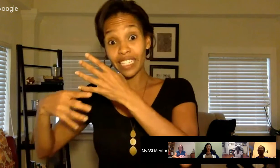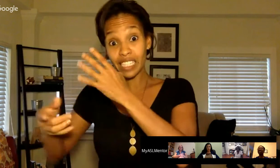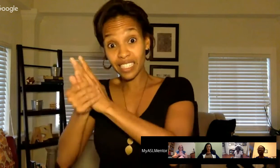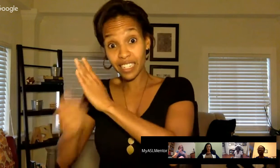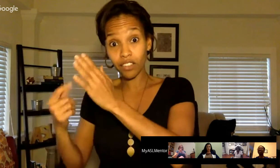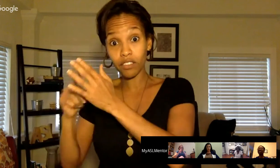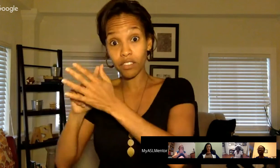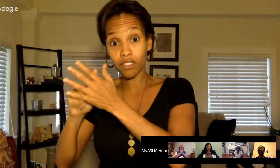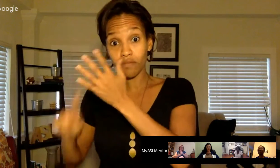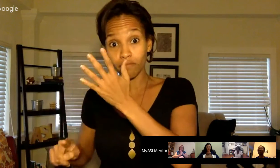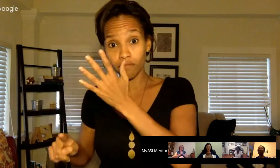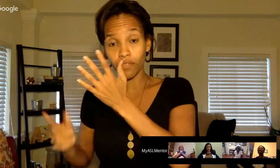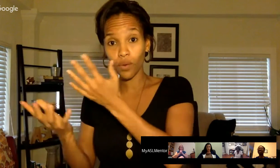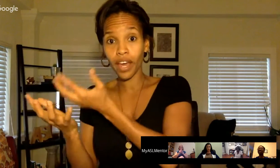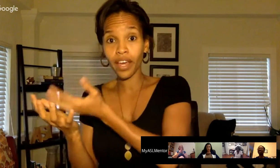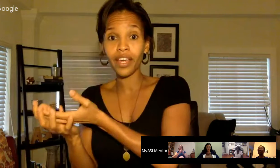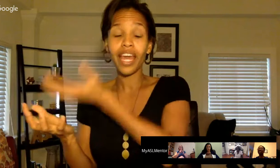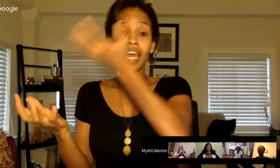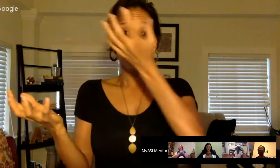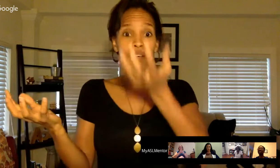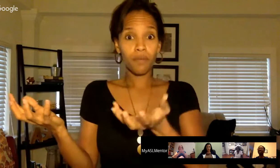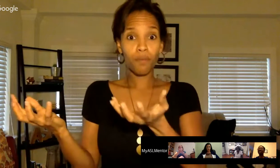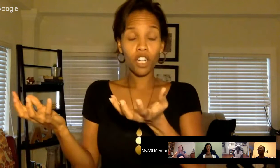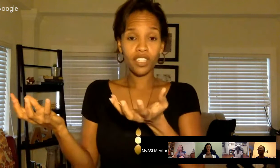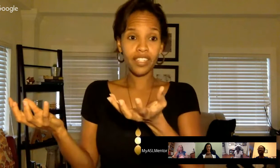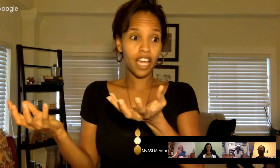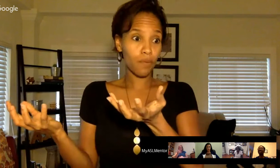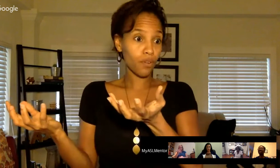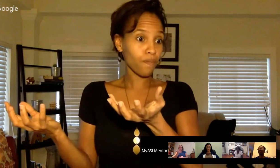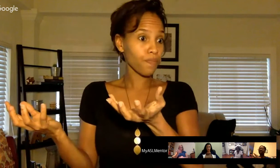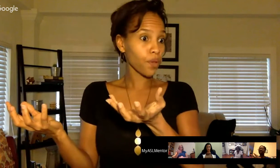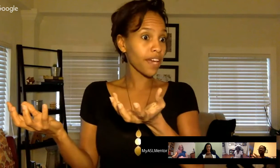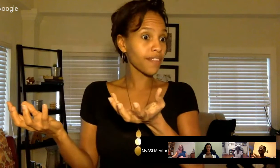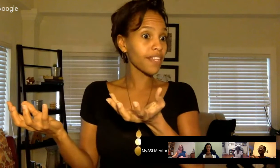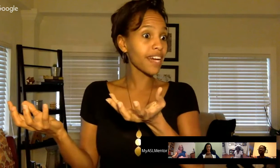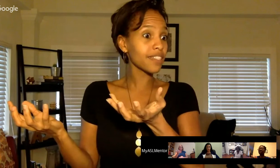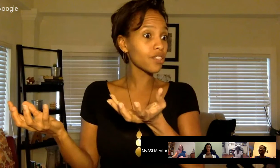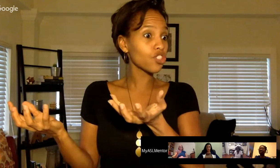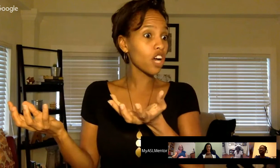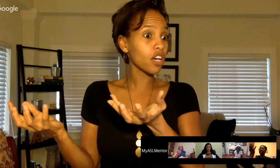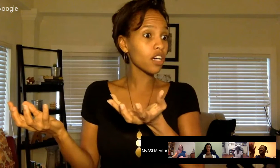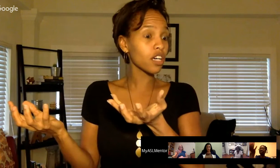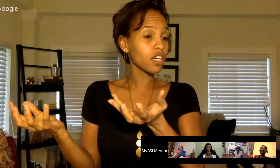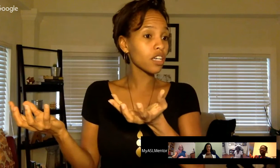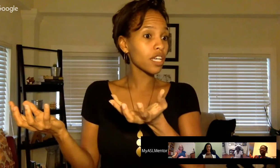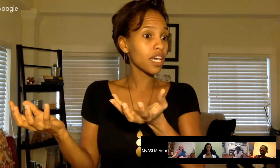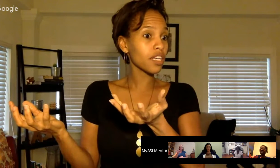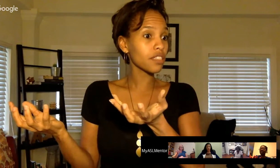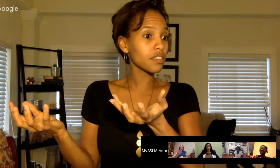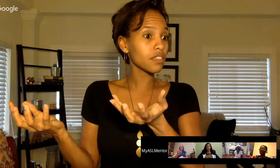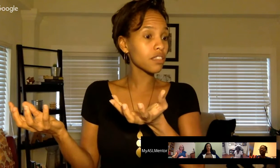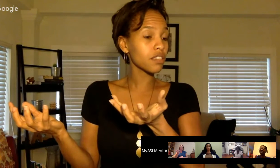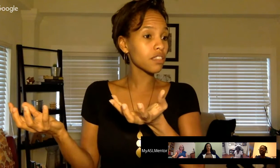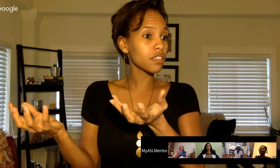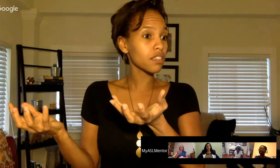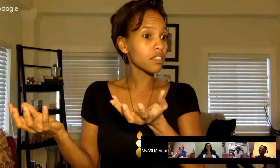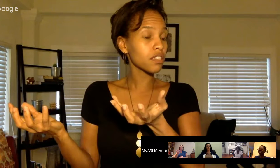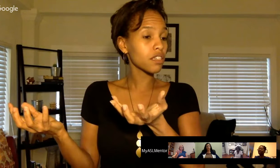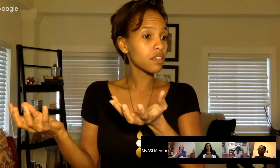he has skills, okay, brought to the table. Okay. The next chunk